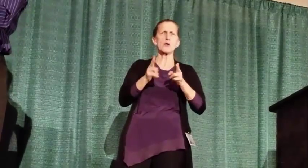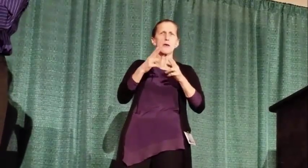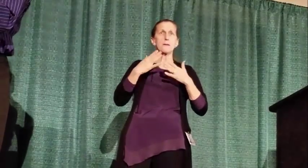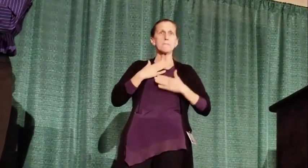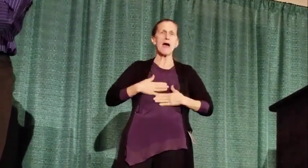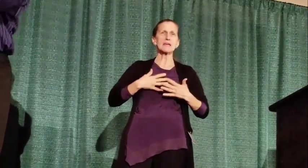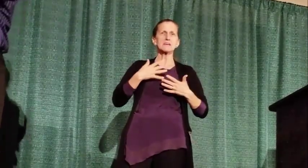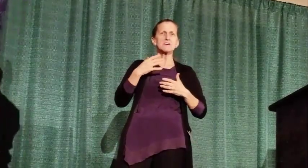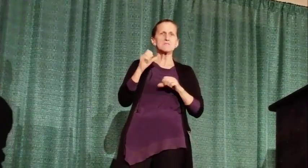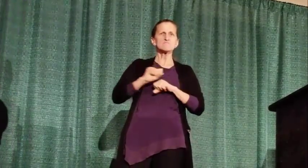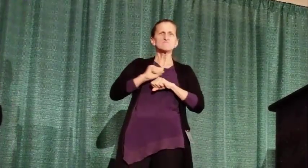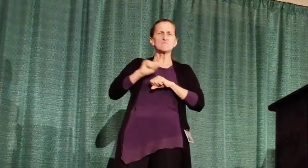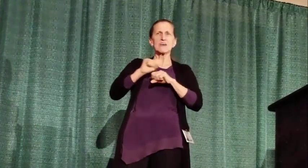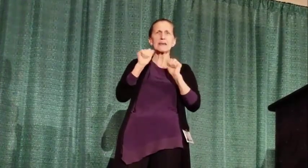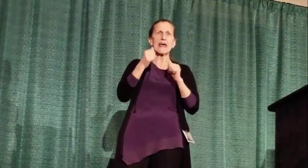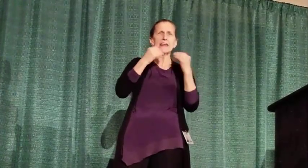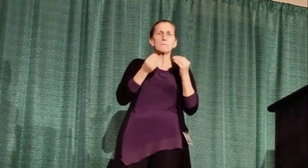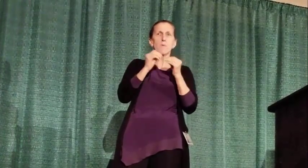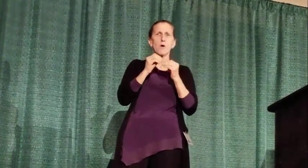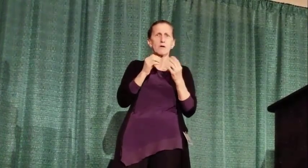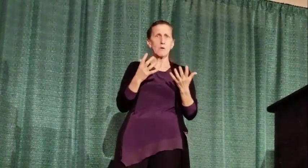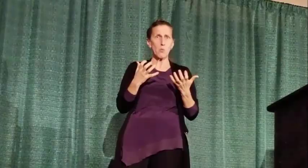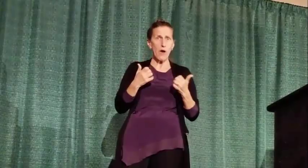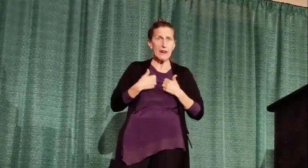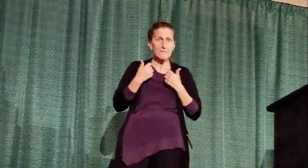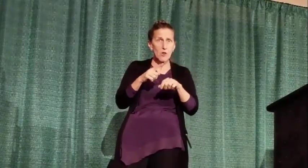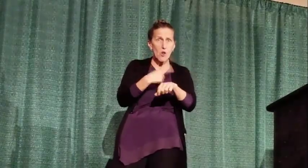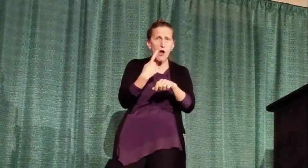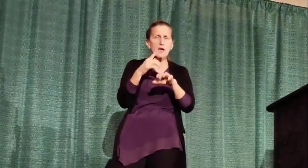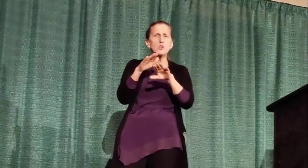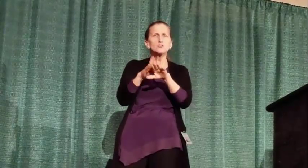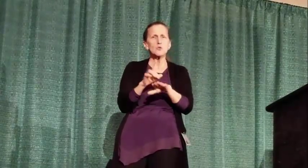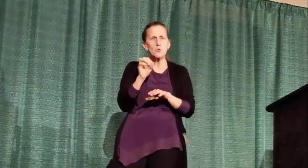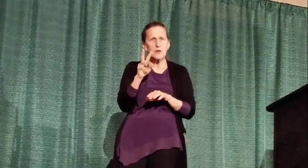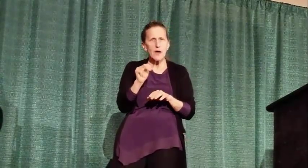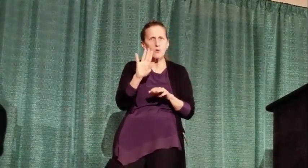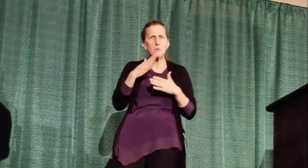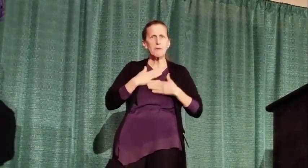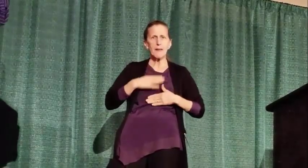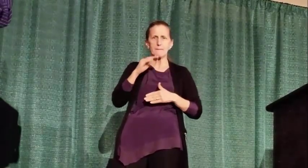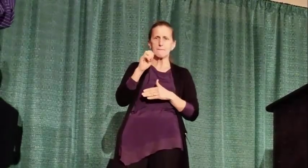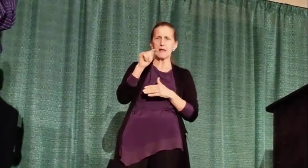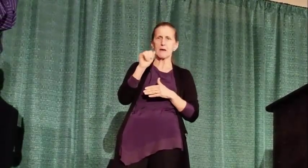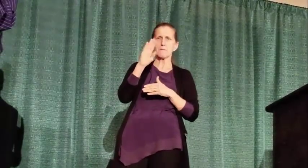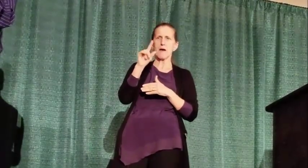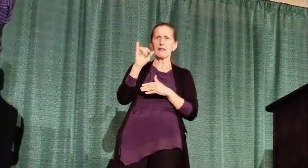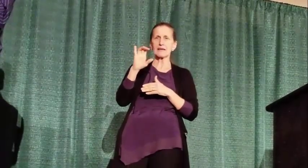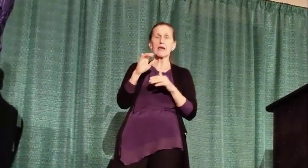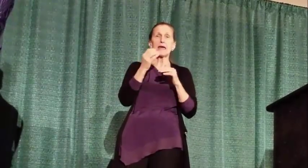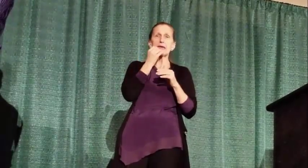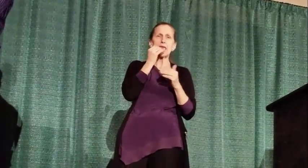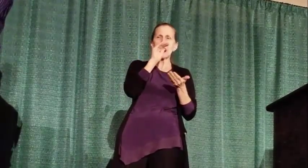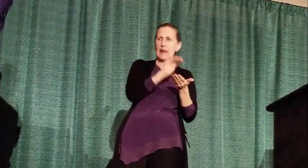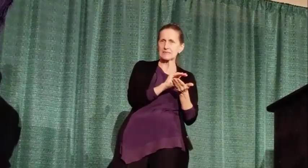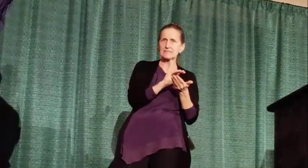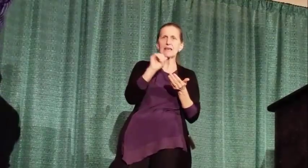more food. What we want to do to live a long life is to slow down the metabolic rate so we can eat less food and not get too